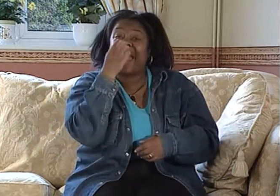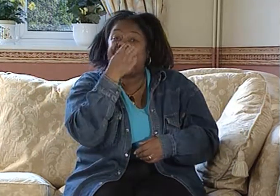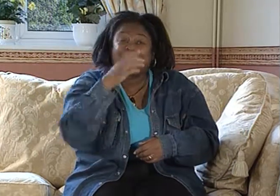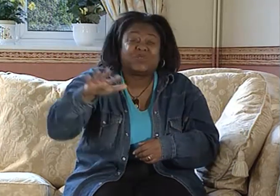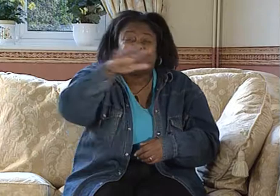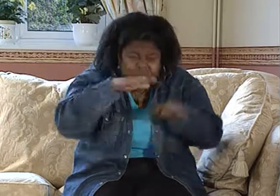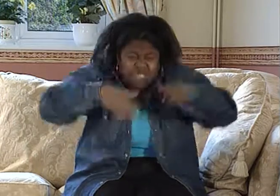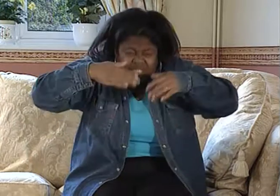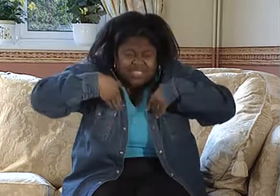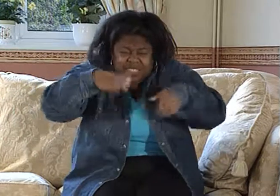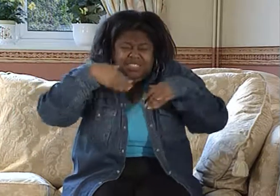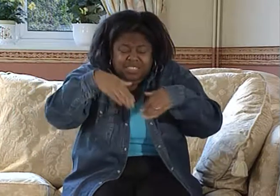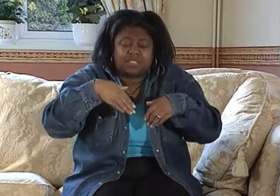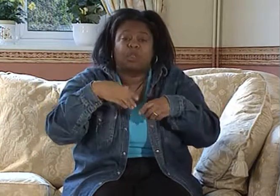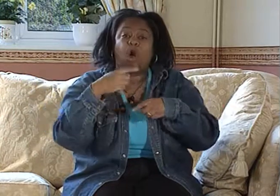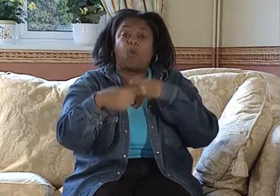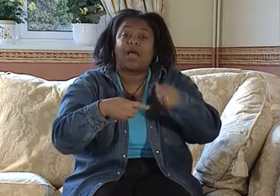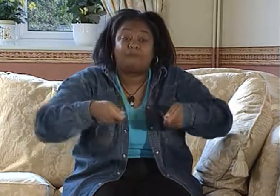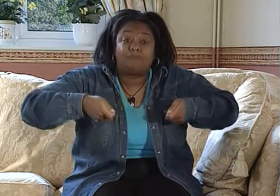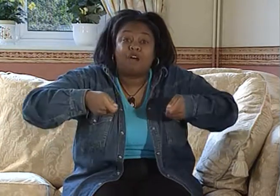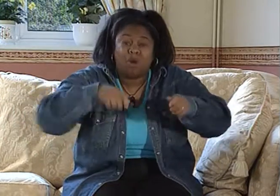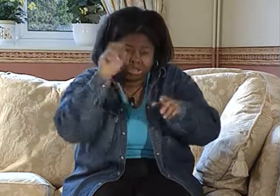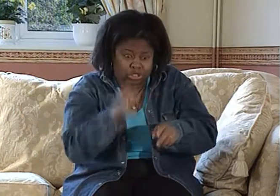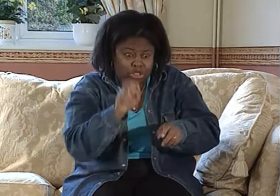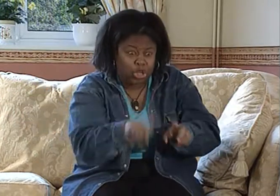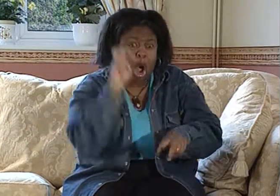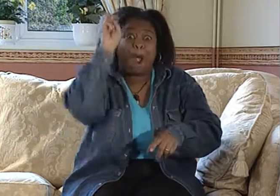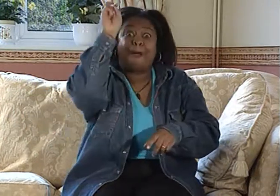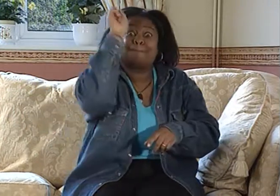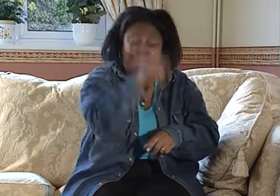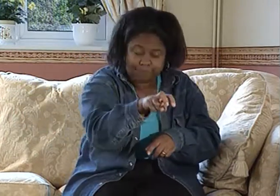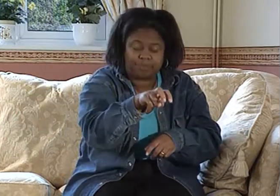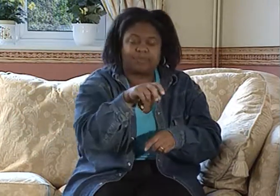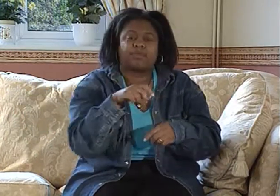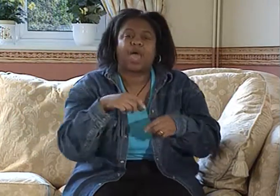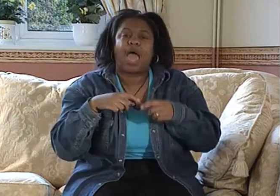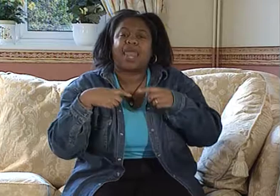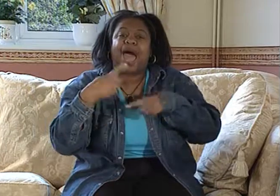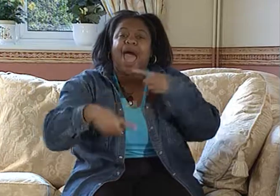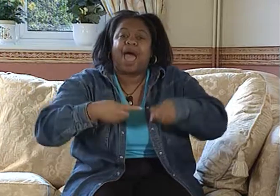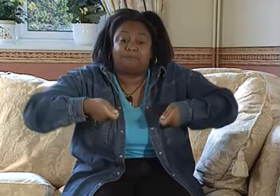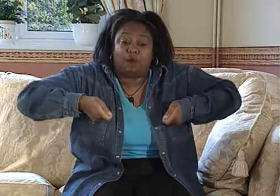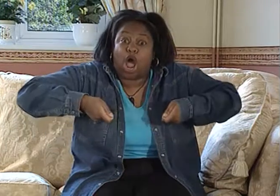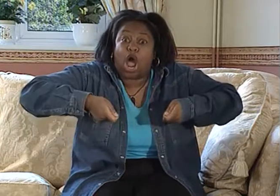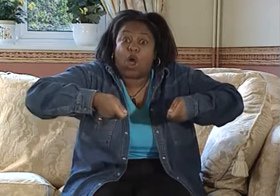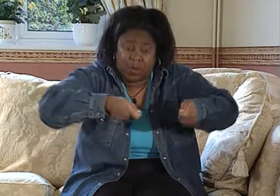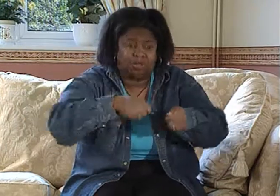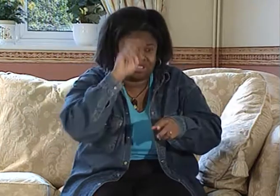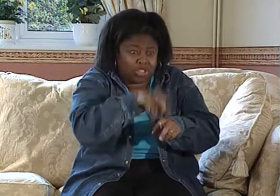He bolted under the fence, up the steps, along the flower bed, onto the wheelbarrow, over the lawnmower, across